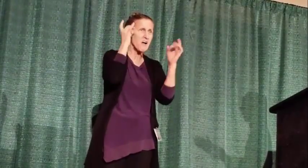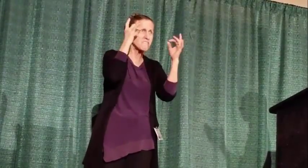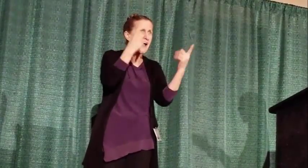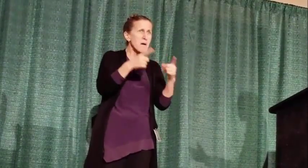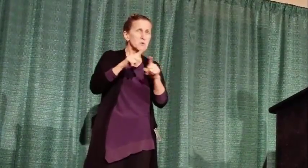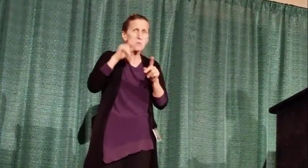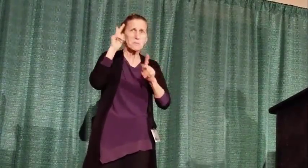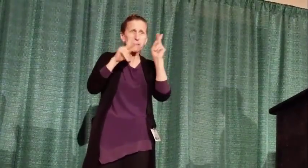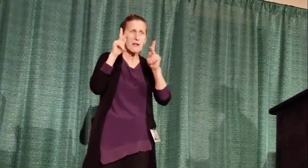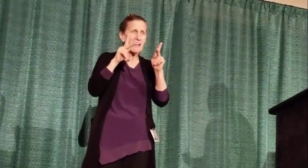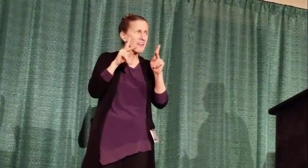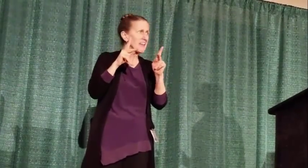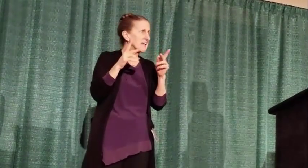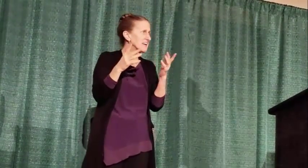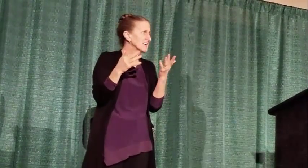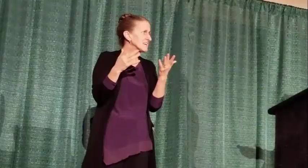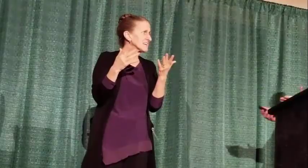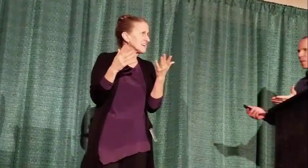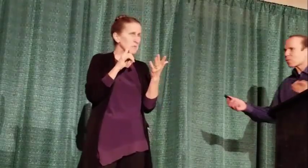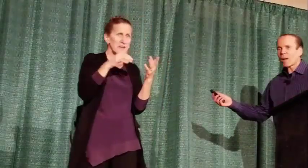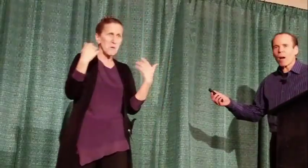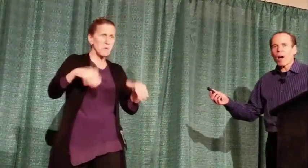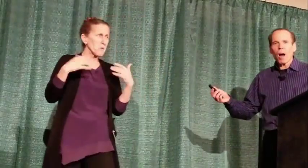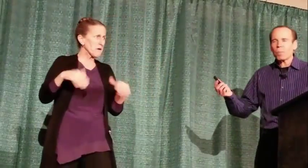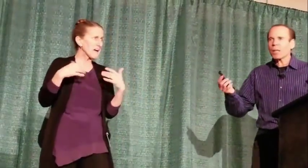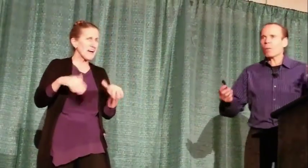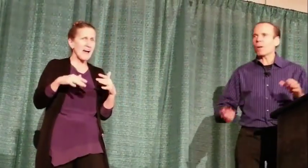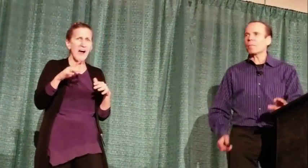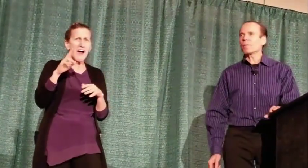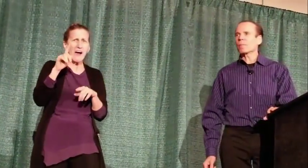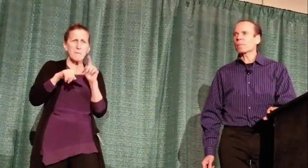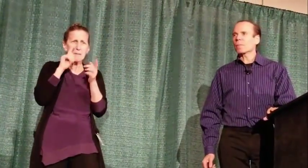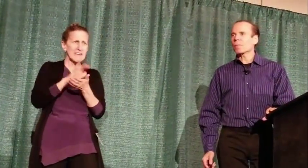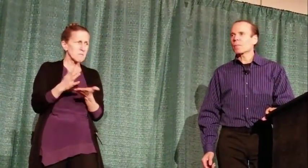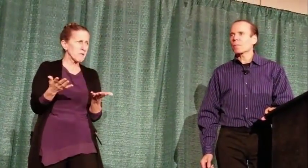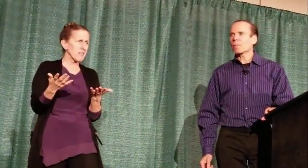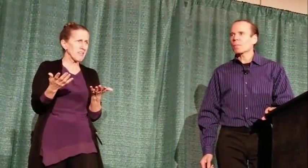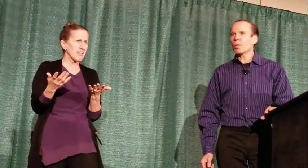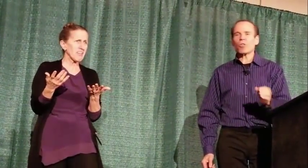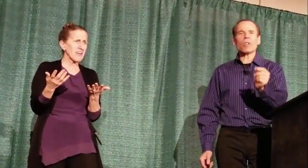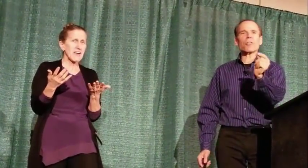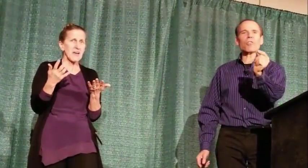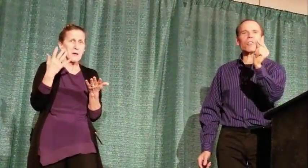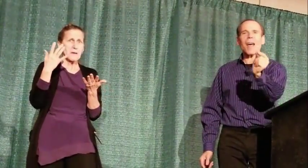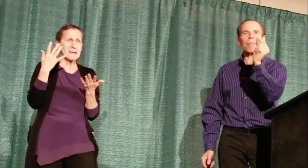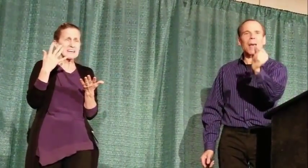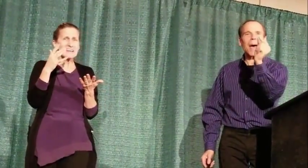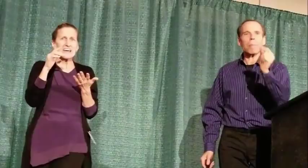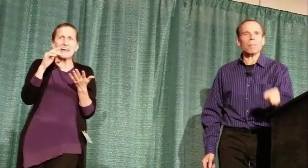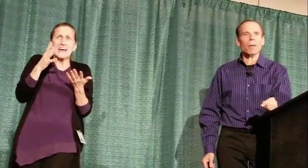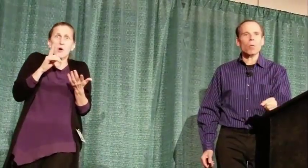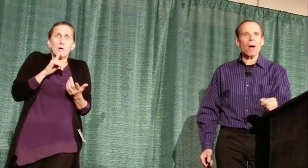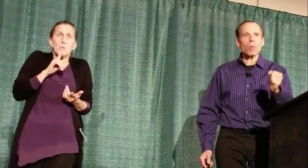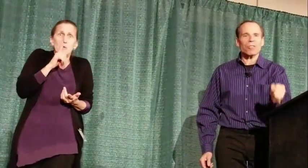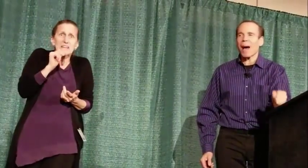people, knocking people off, right? Isn't this incredible? Unbelievable. Because it doesn't have to